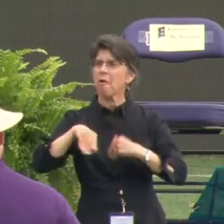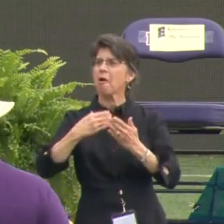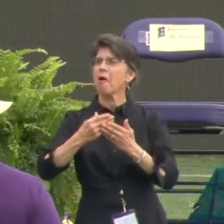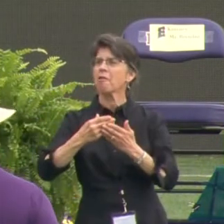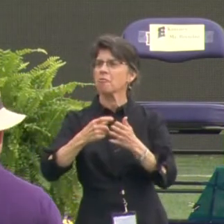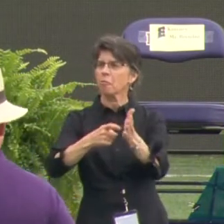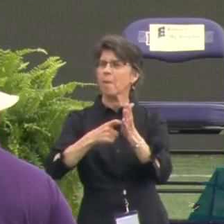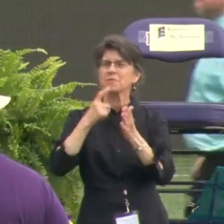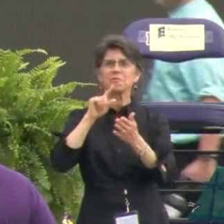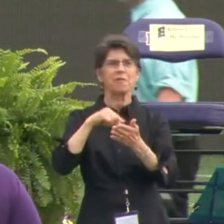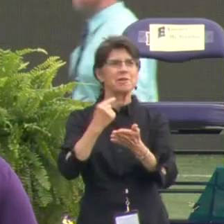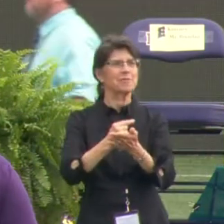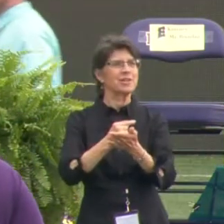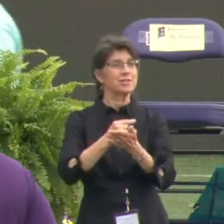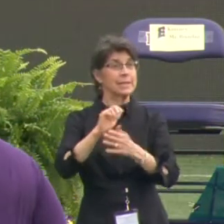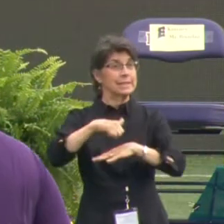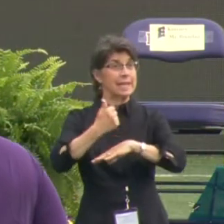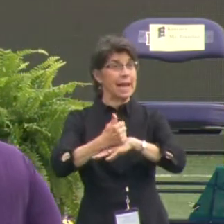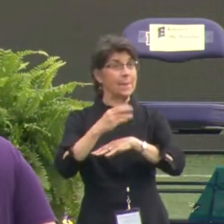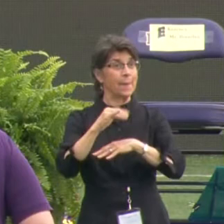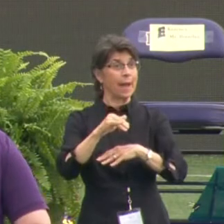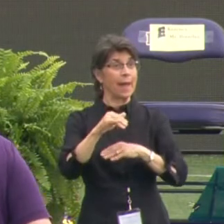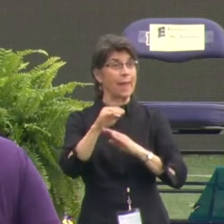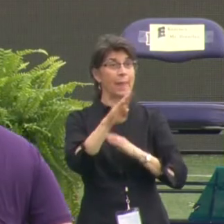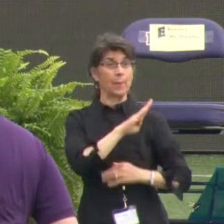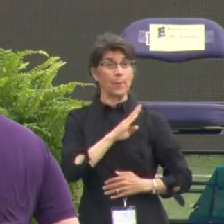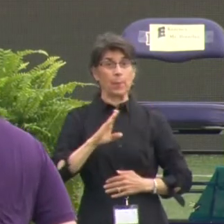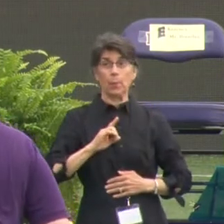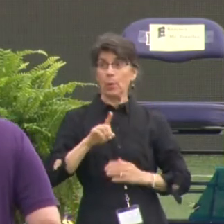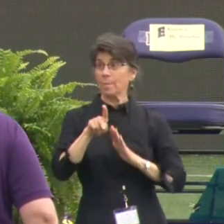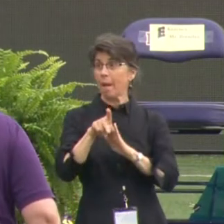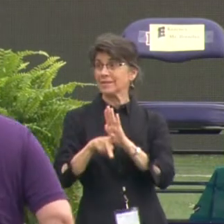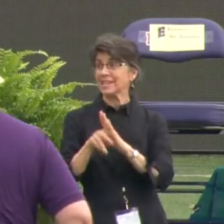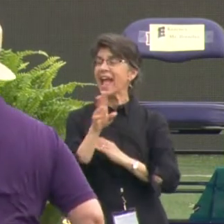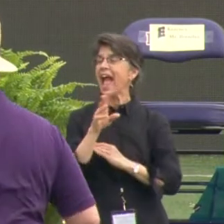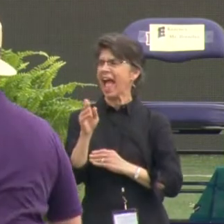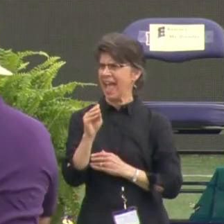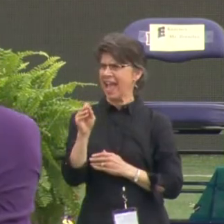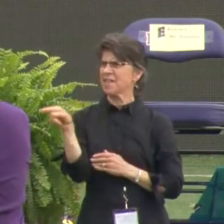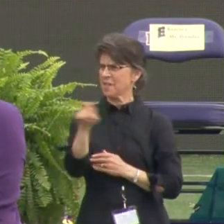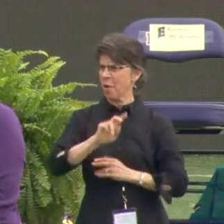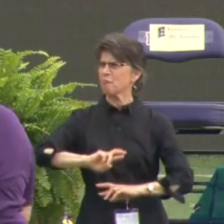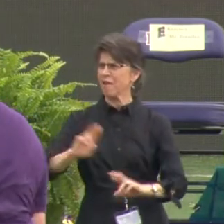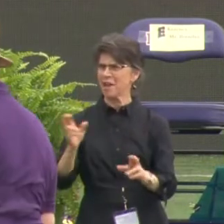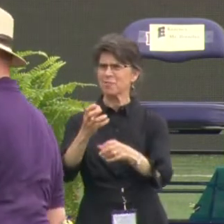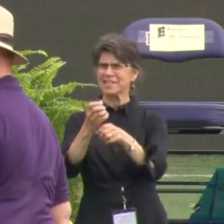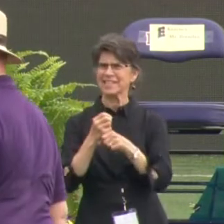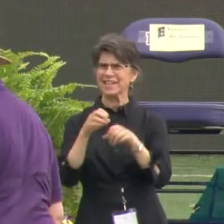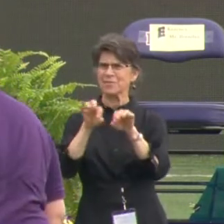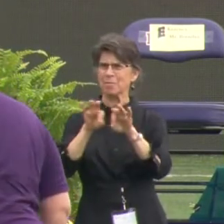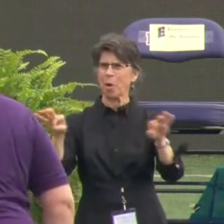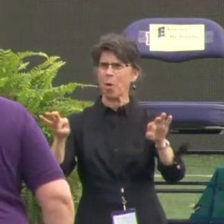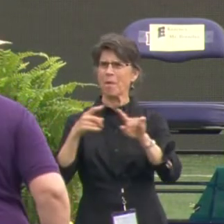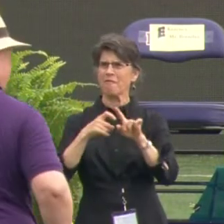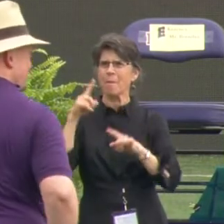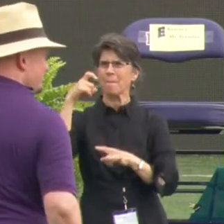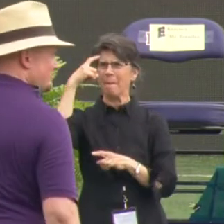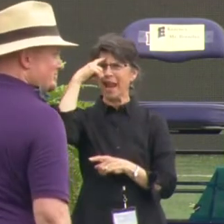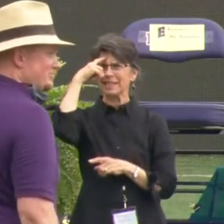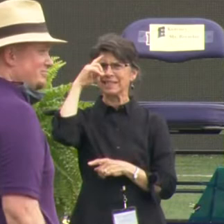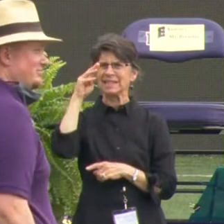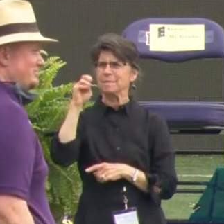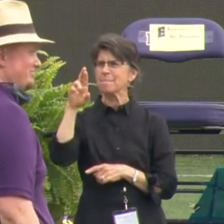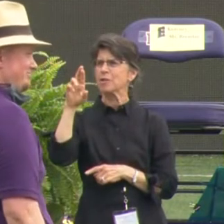graduation as set forth in board policy and are ready to receive their high school diplomas from the Madison Metropolitan School